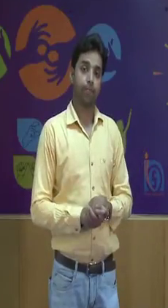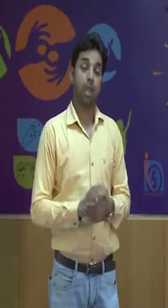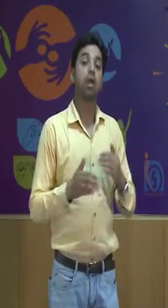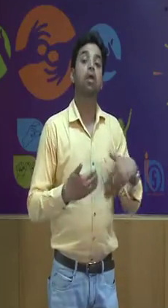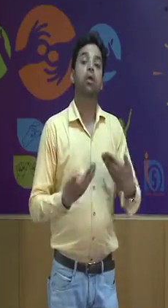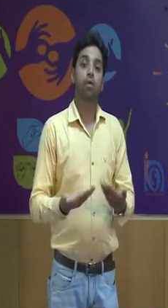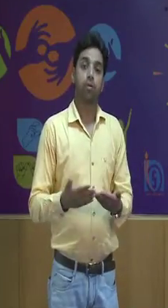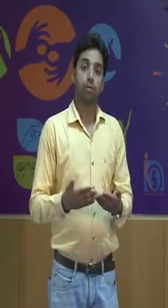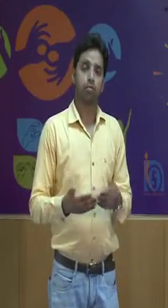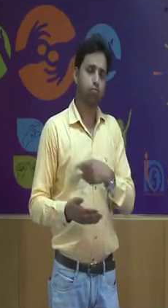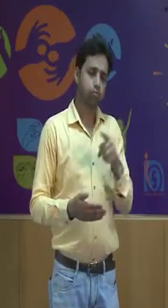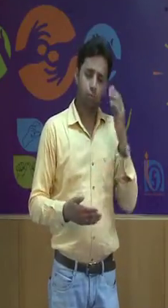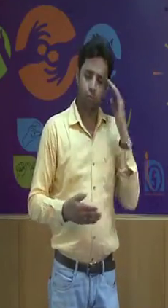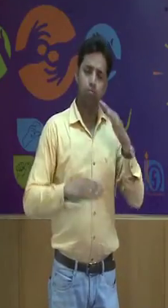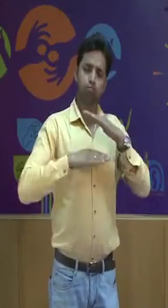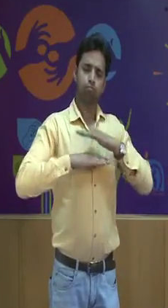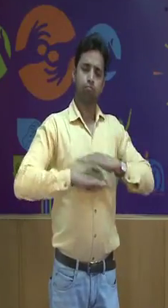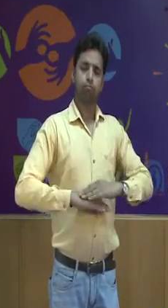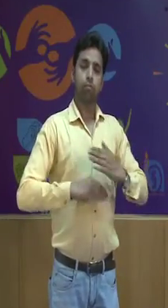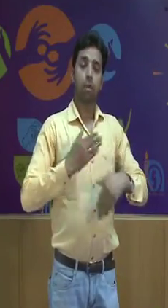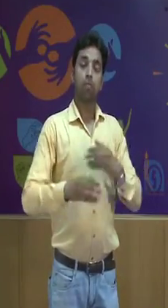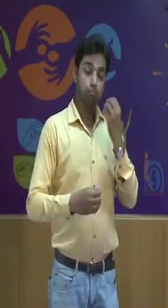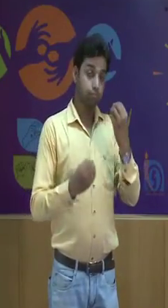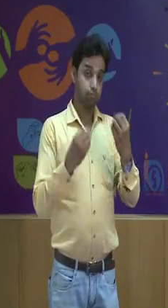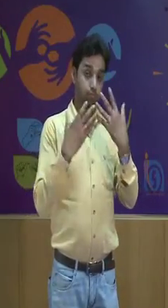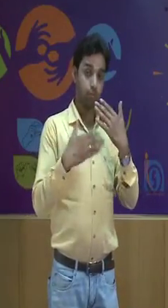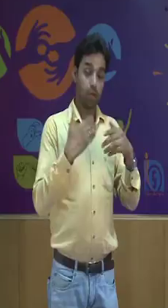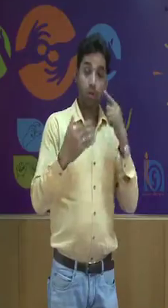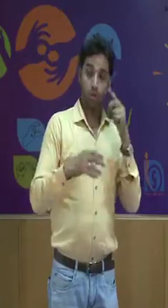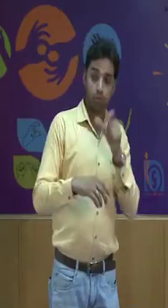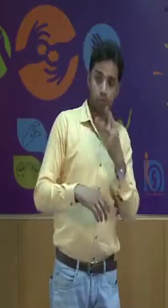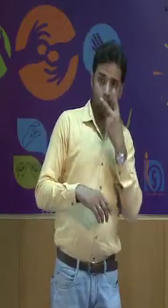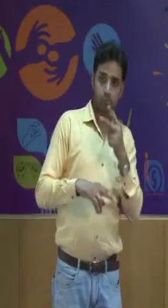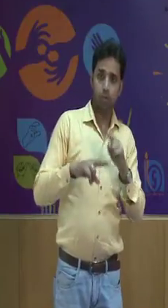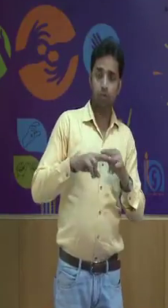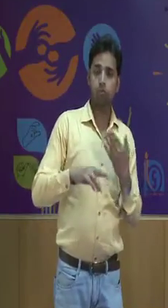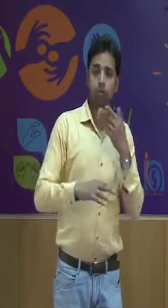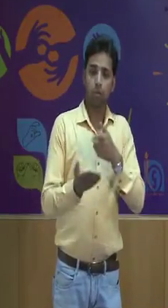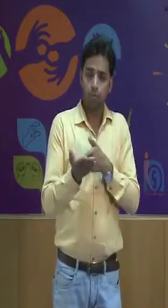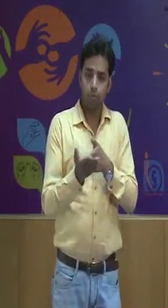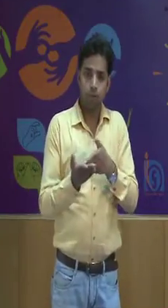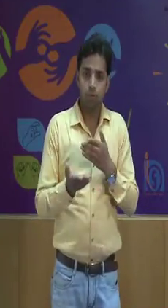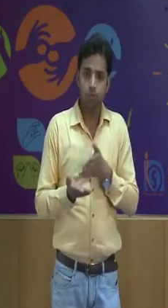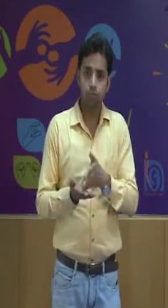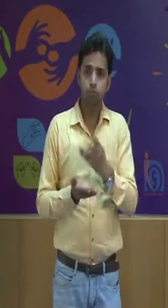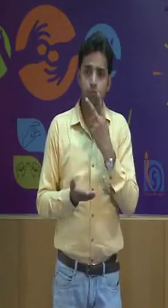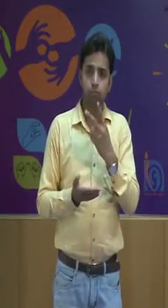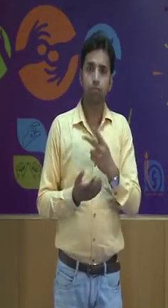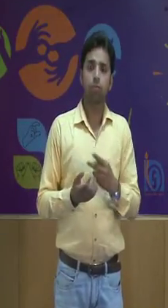In fact, you will be surprised to know that if they wanted to enter the village, they had to beat a piece of